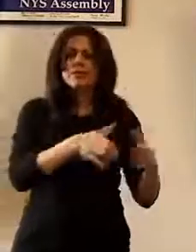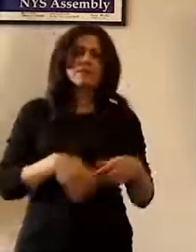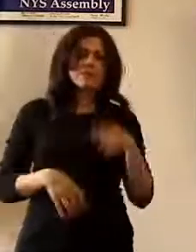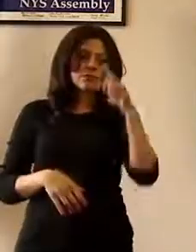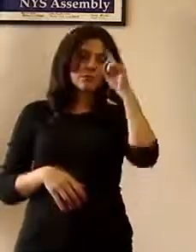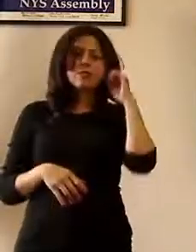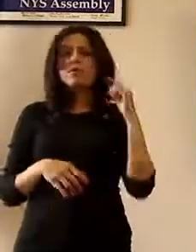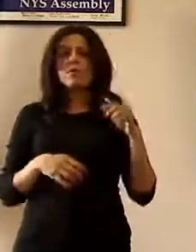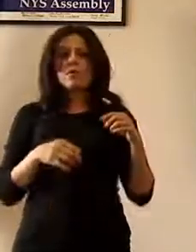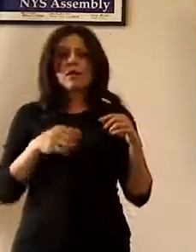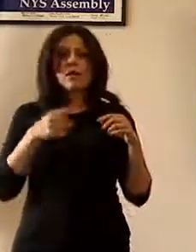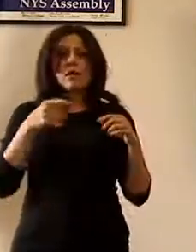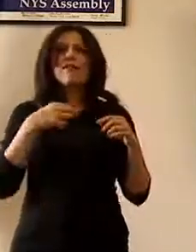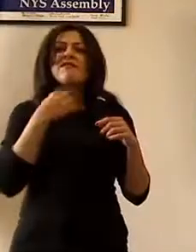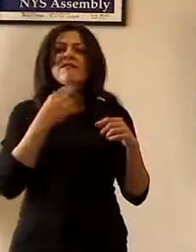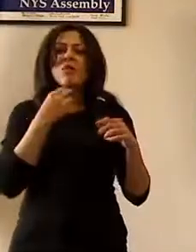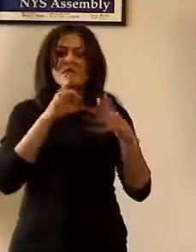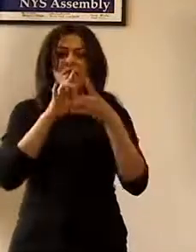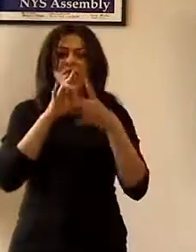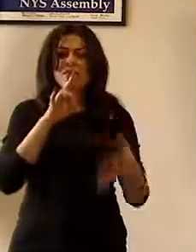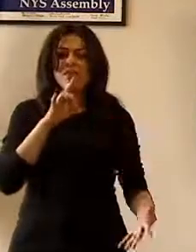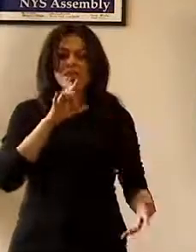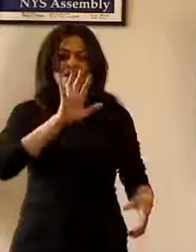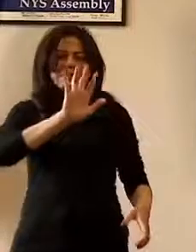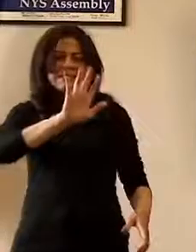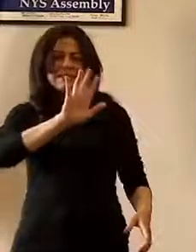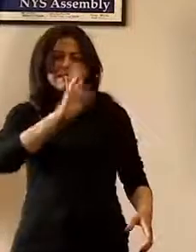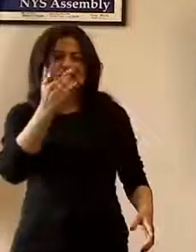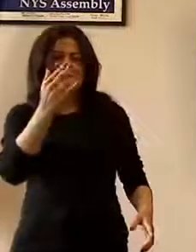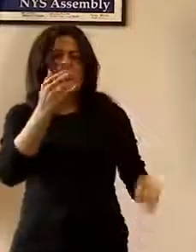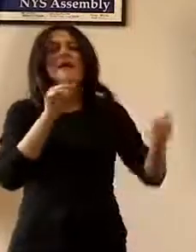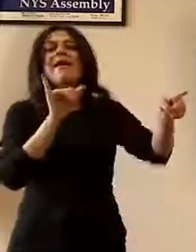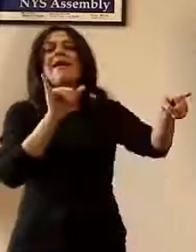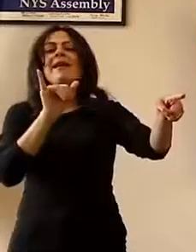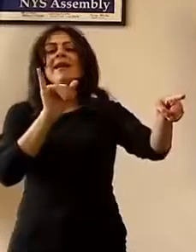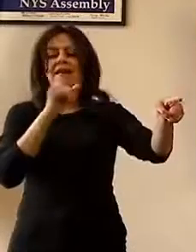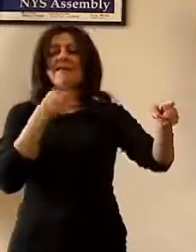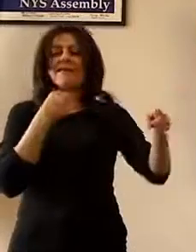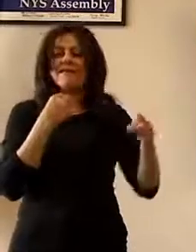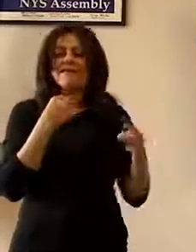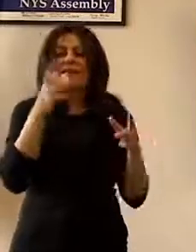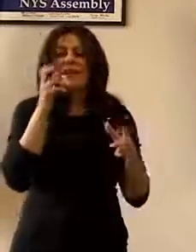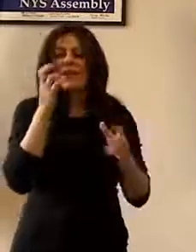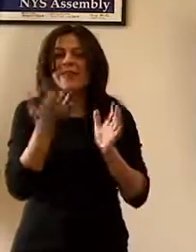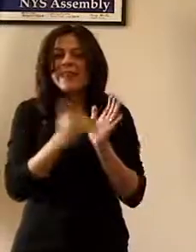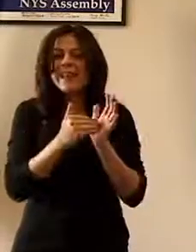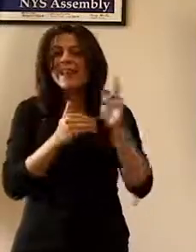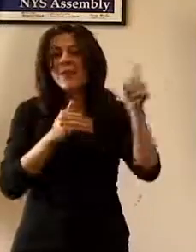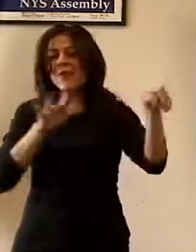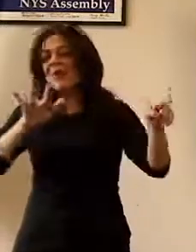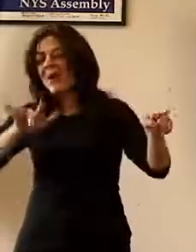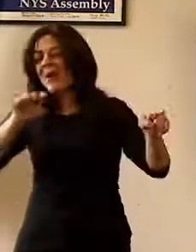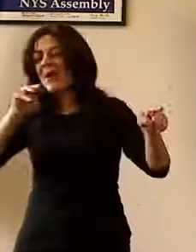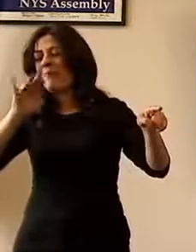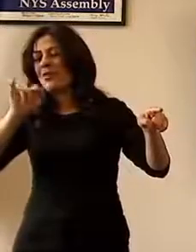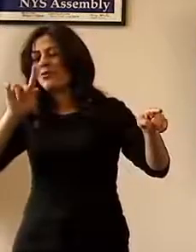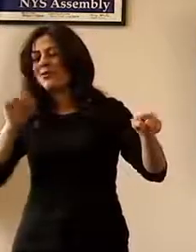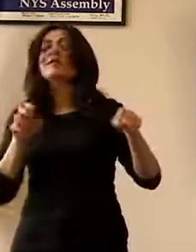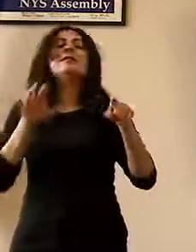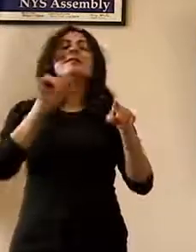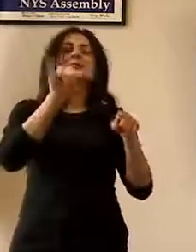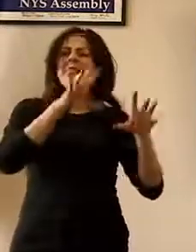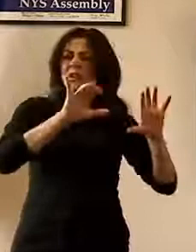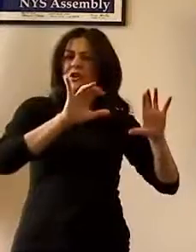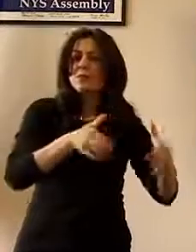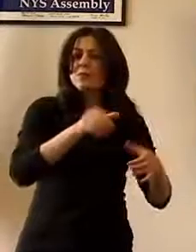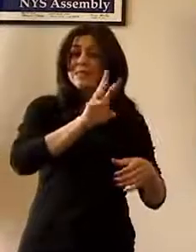Nope. I think we've lost you, Dr. V. You have to. Can you hear? I can hear you now. Go ahead. Okay, it's the mute button. Indeed,